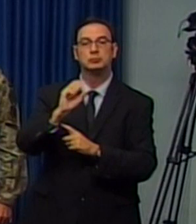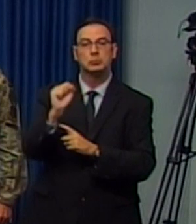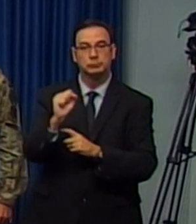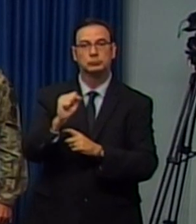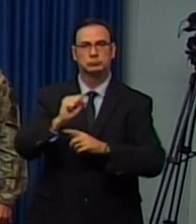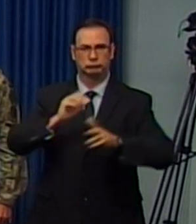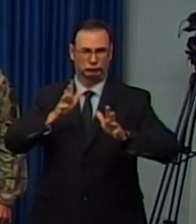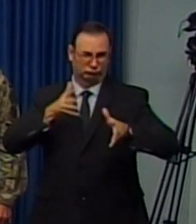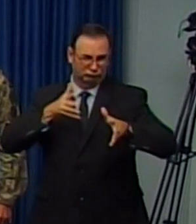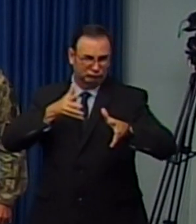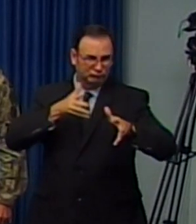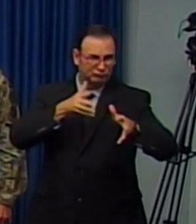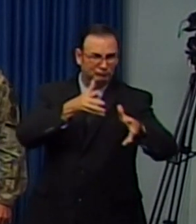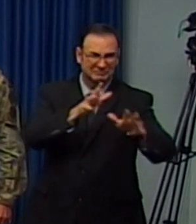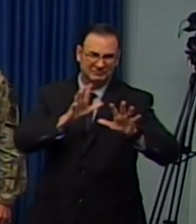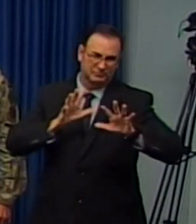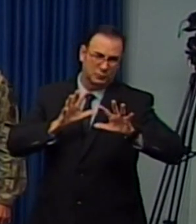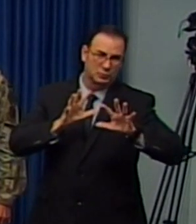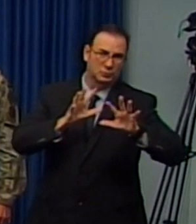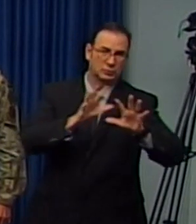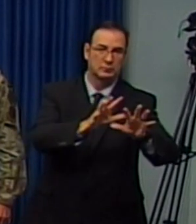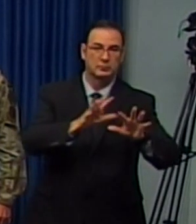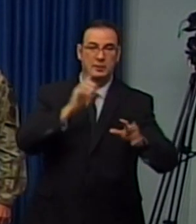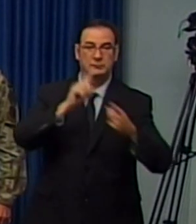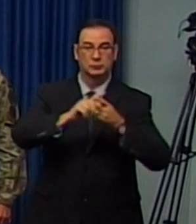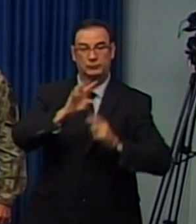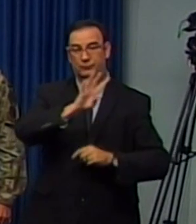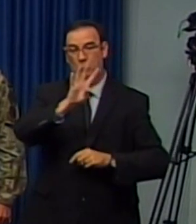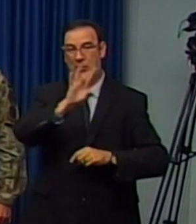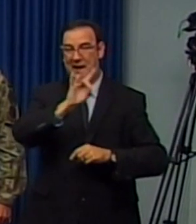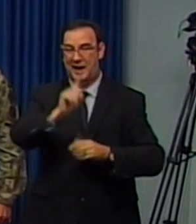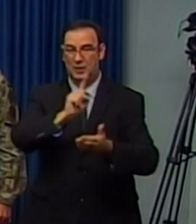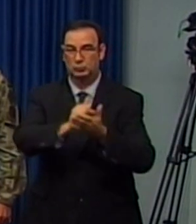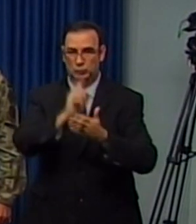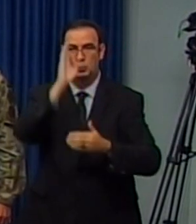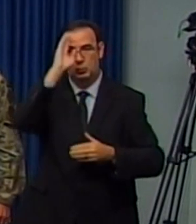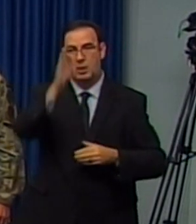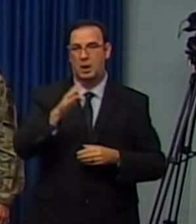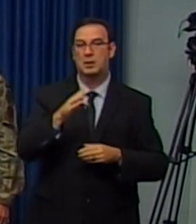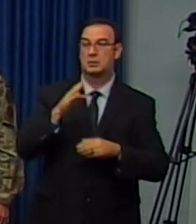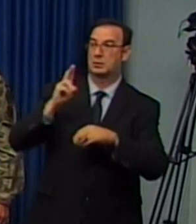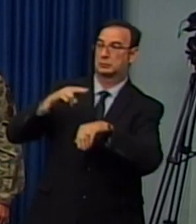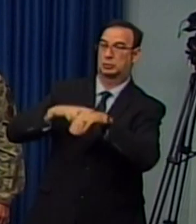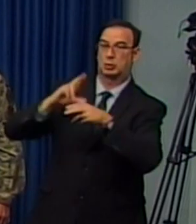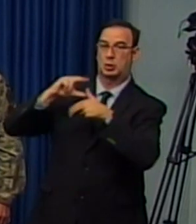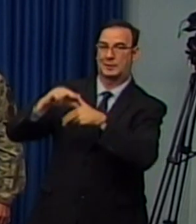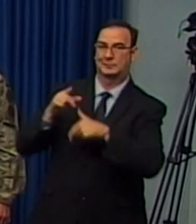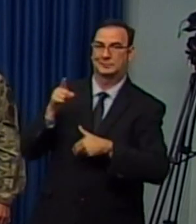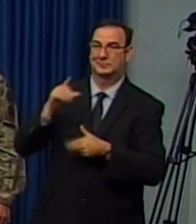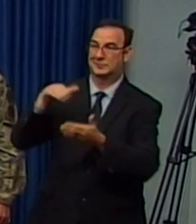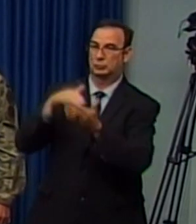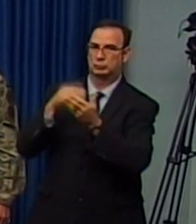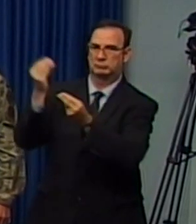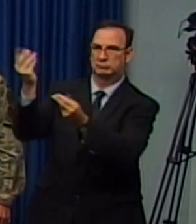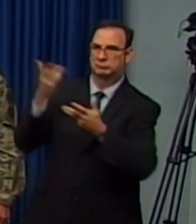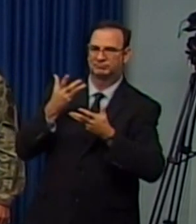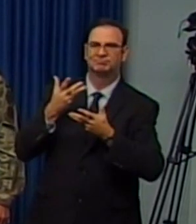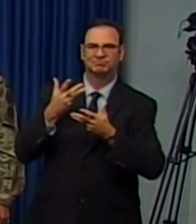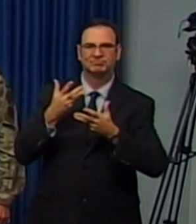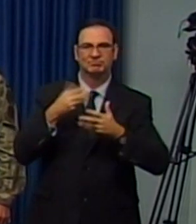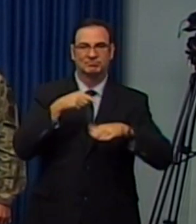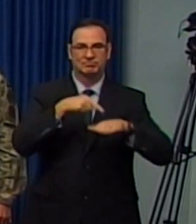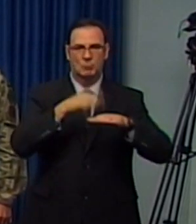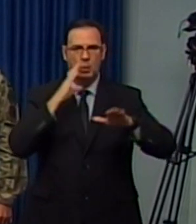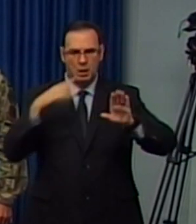48 hours. The National Hurricane Center reports Dorian could nearly stall over the Bahamas for more than 24 hours starting late